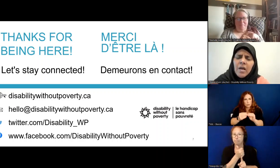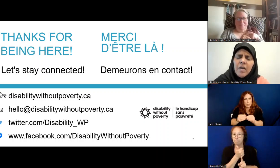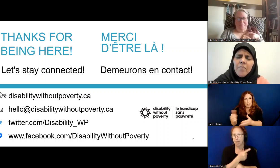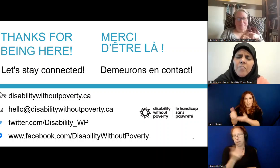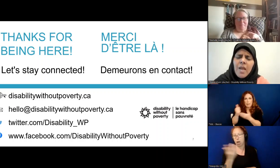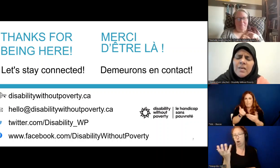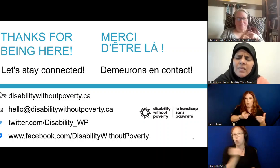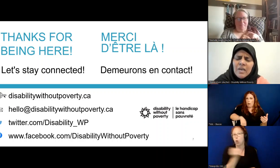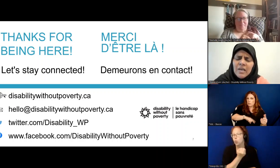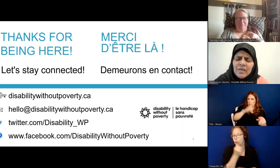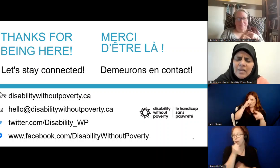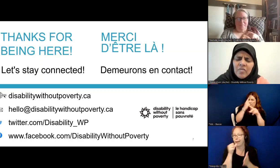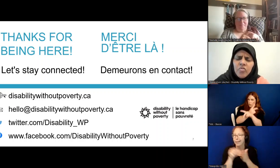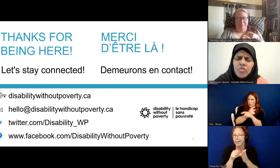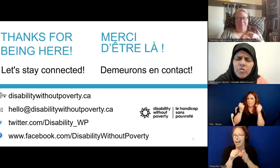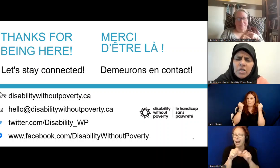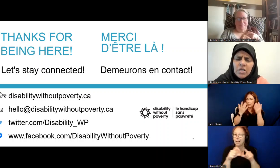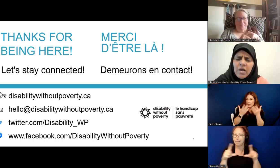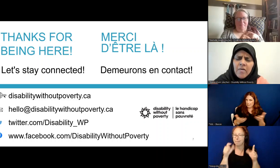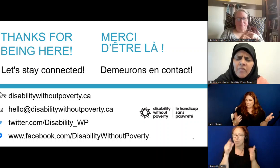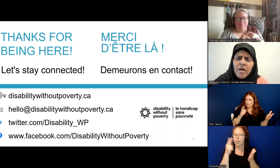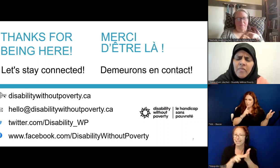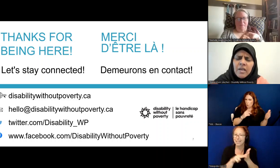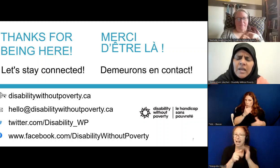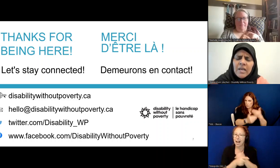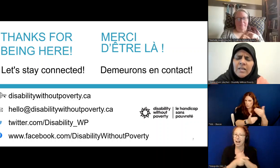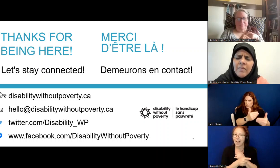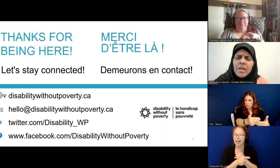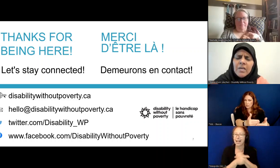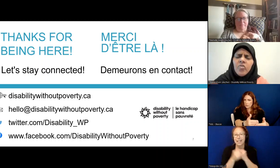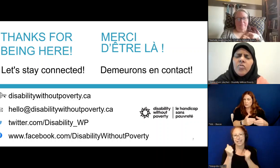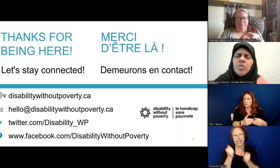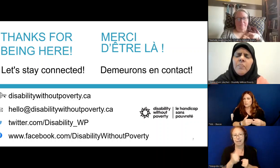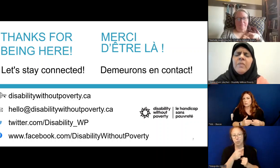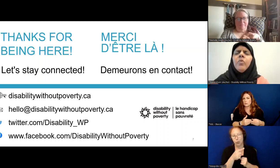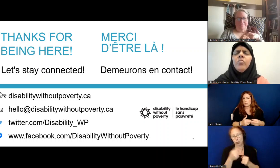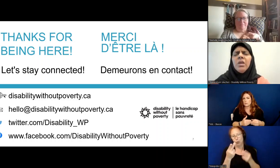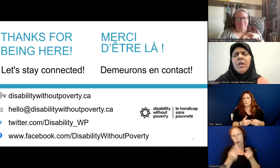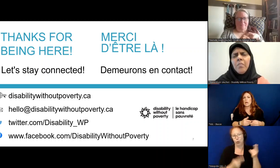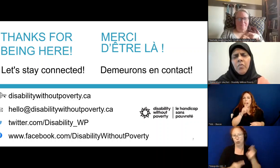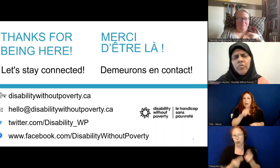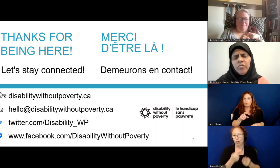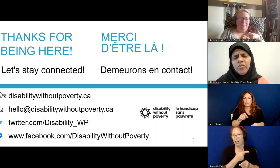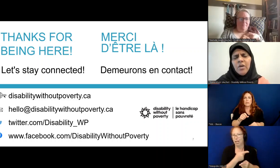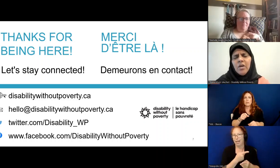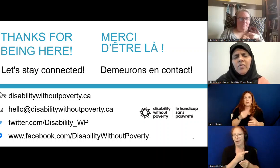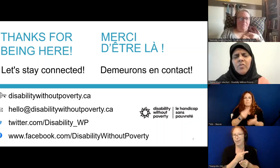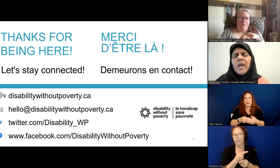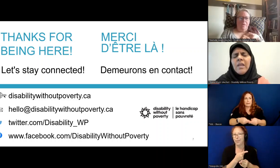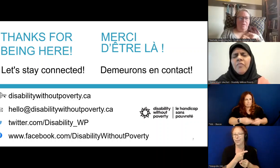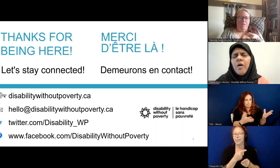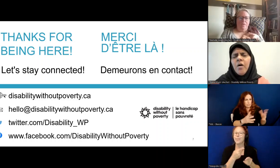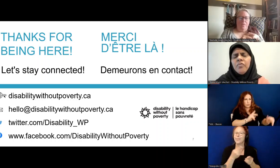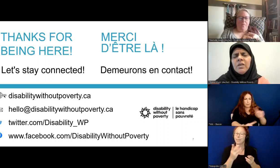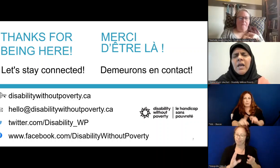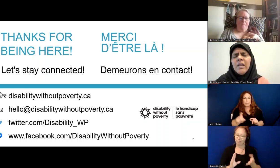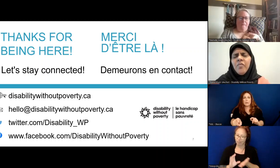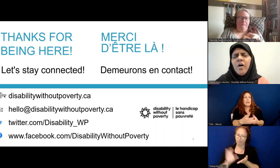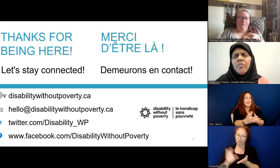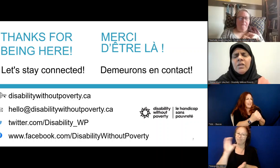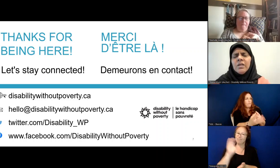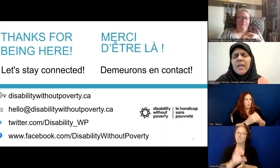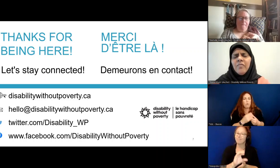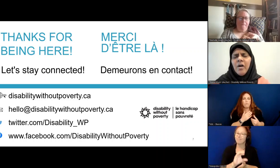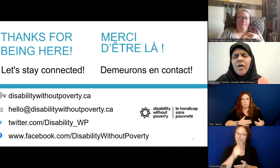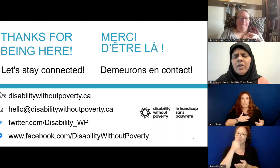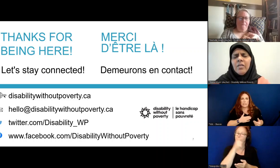determine many things in this journey of getting the money to the people who need it most. So get involved, get